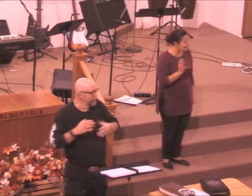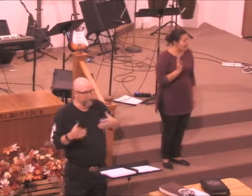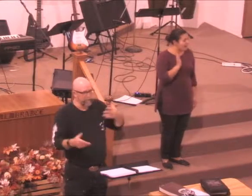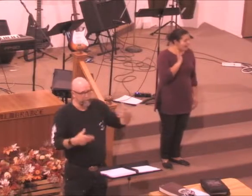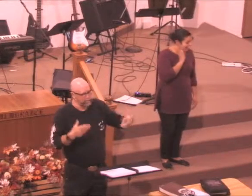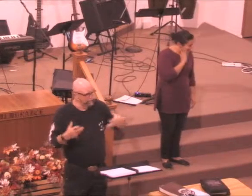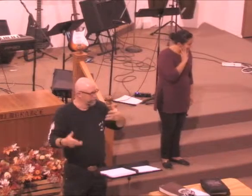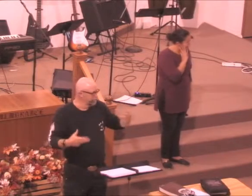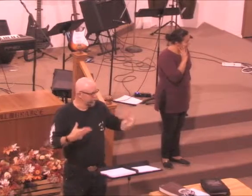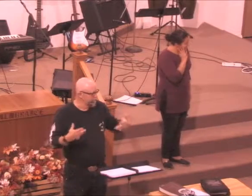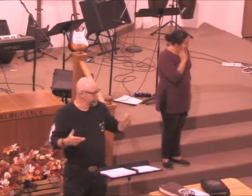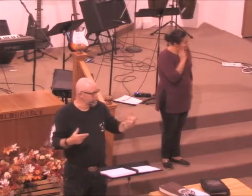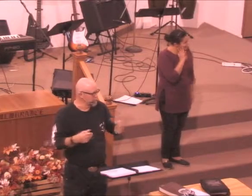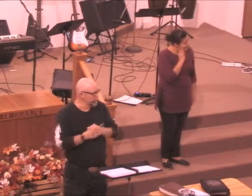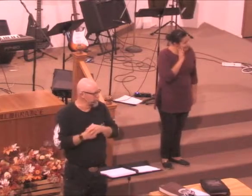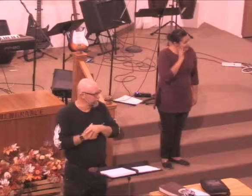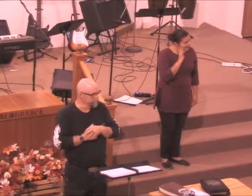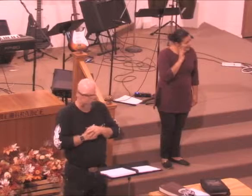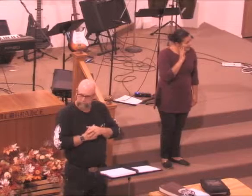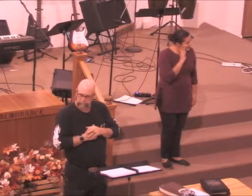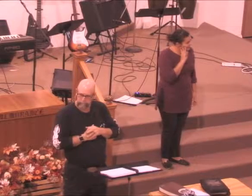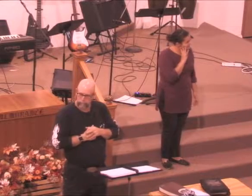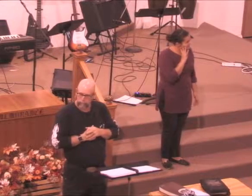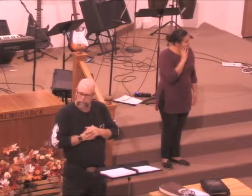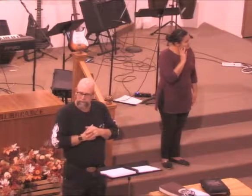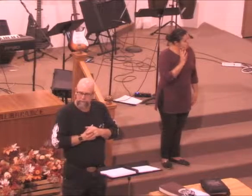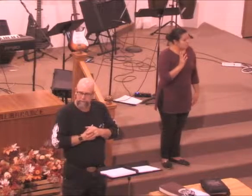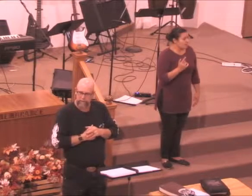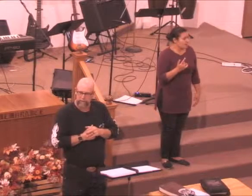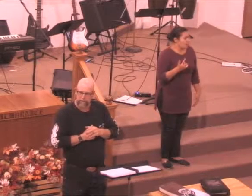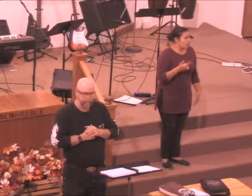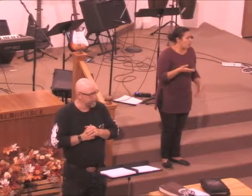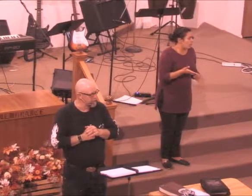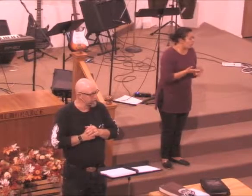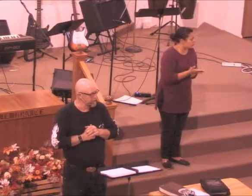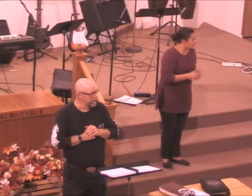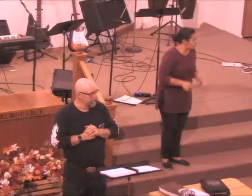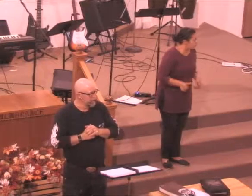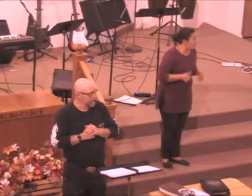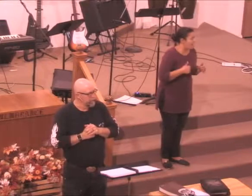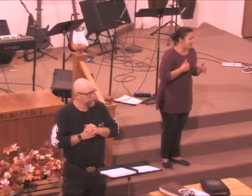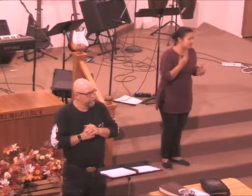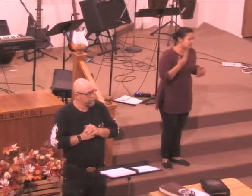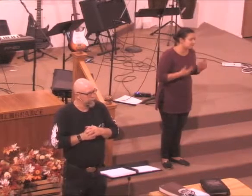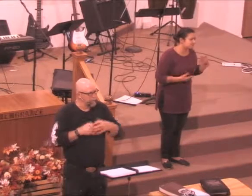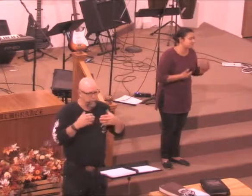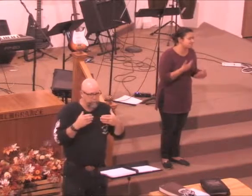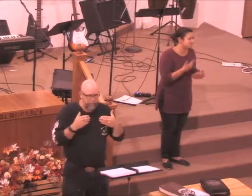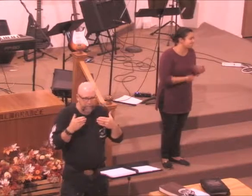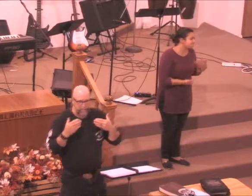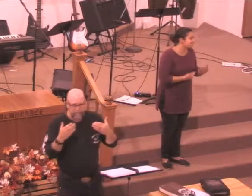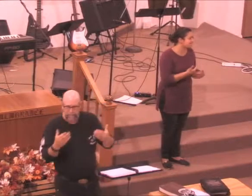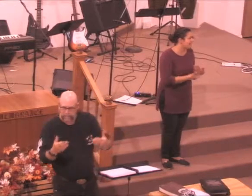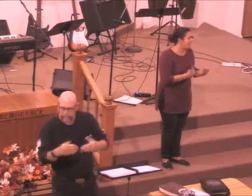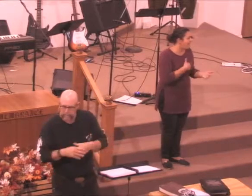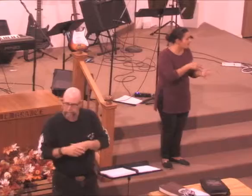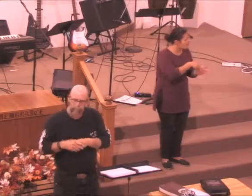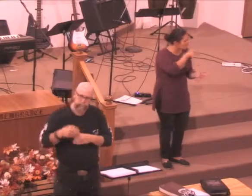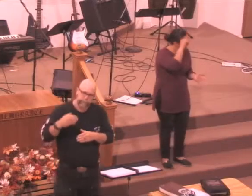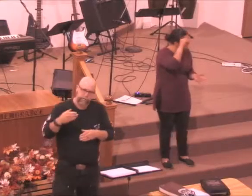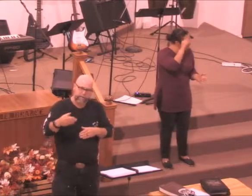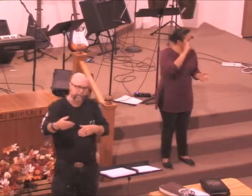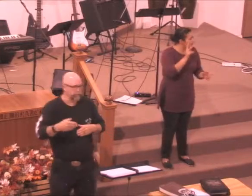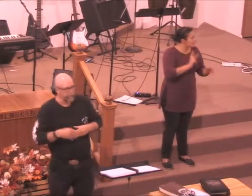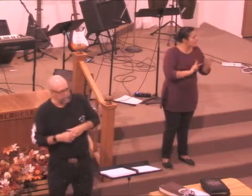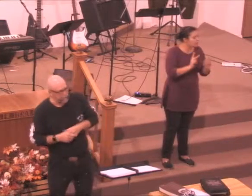I'm learning as we're doing this and we're walking this out and all this stuff that people speak things into my life.